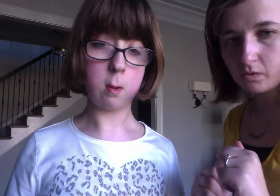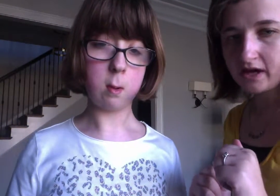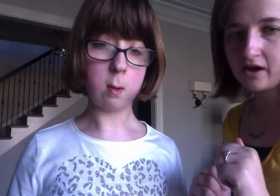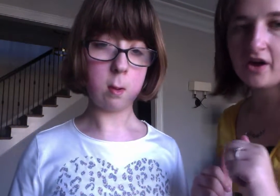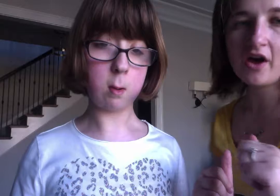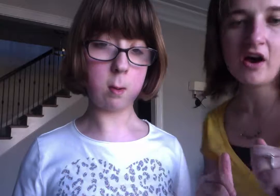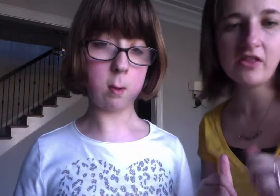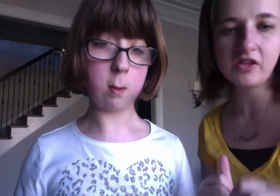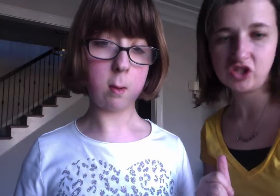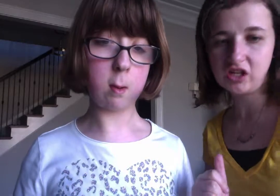world. We are the